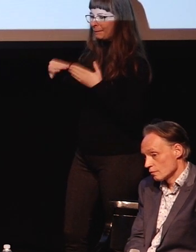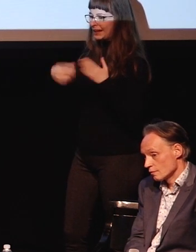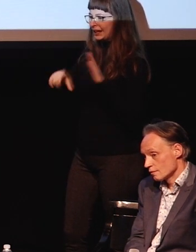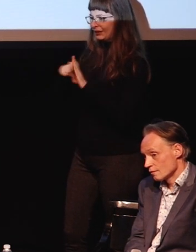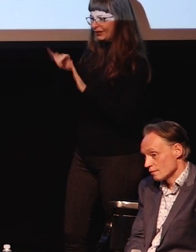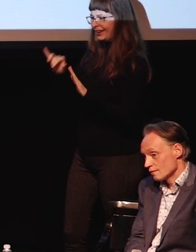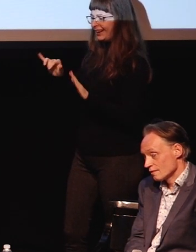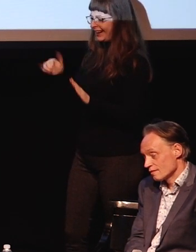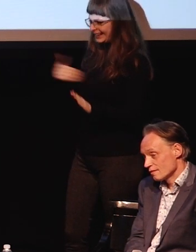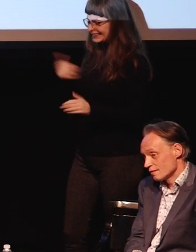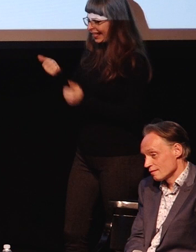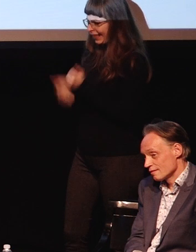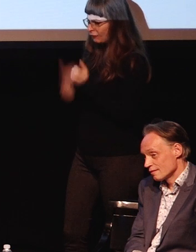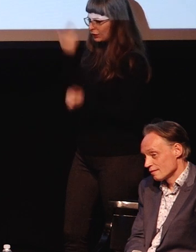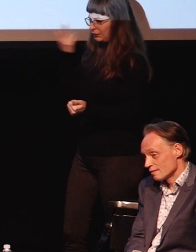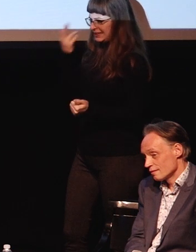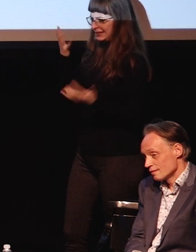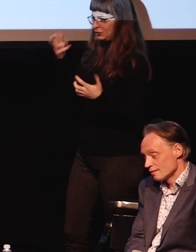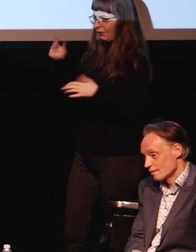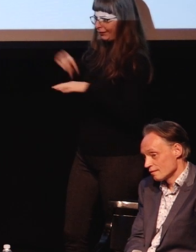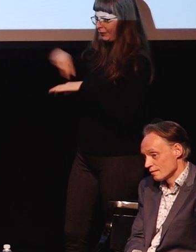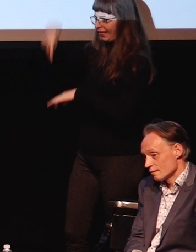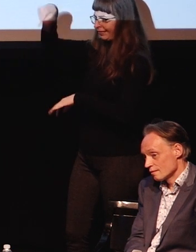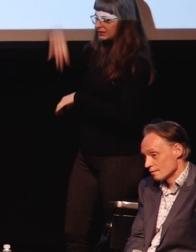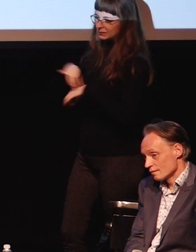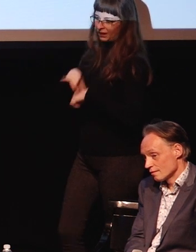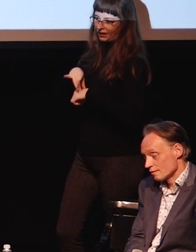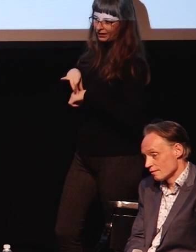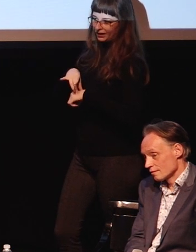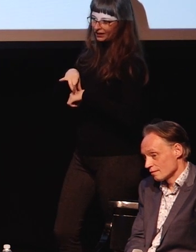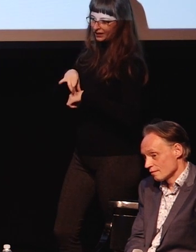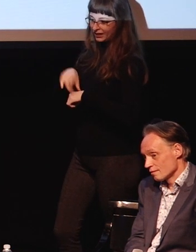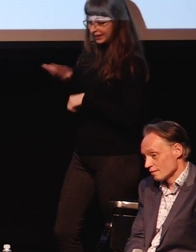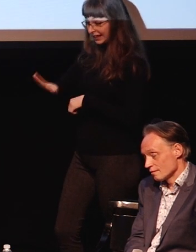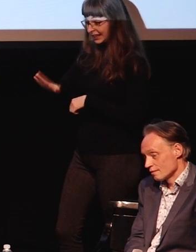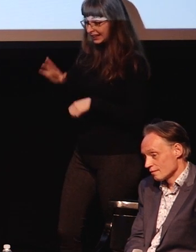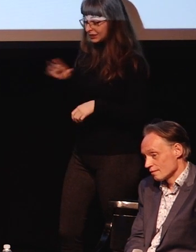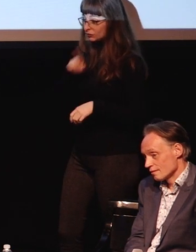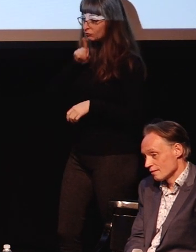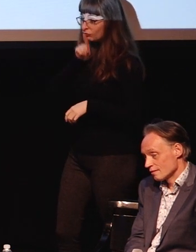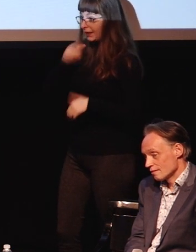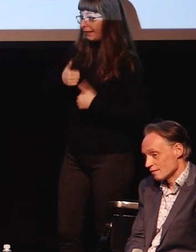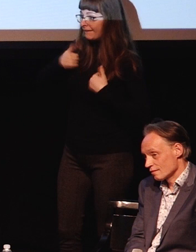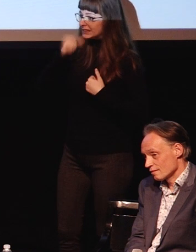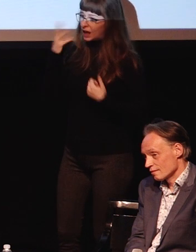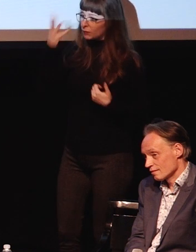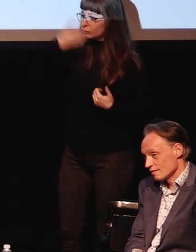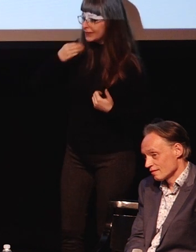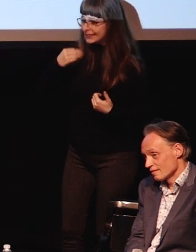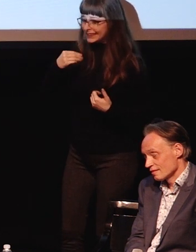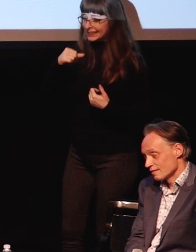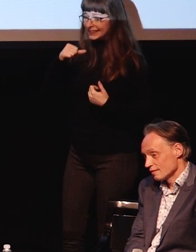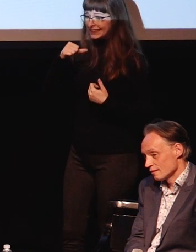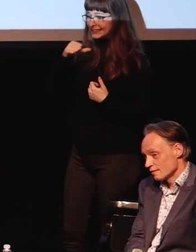planet, right? With everything, his reality is not pretty, it's not glossy, it's not